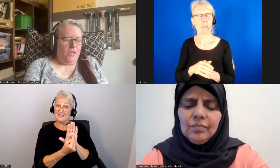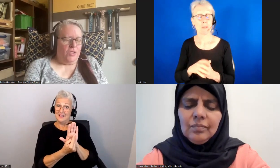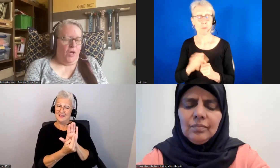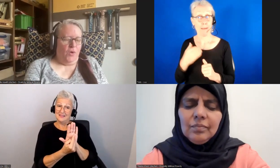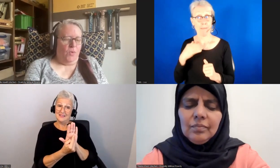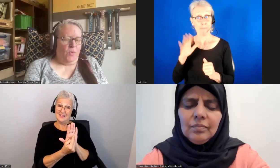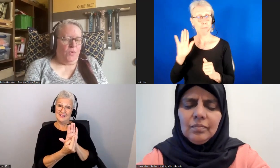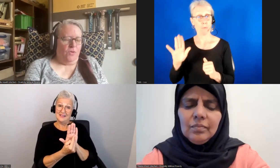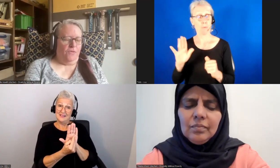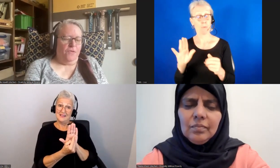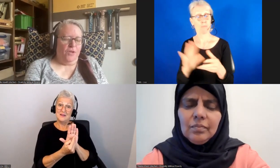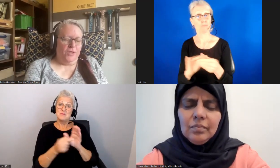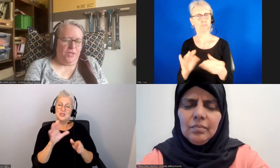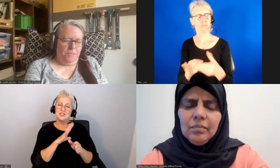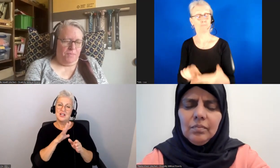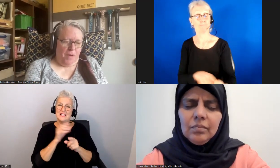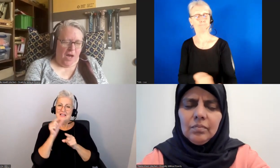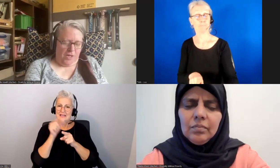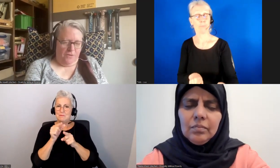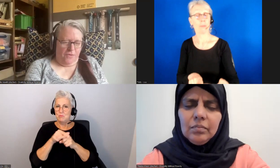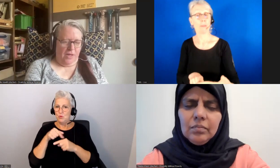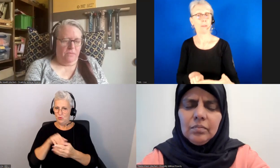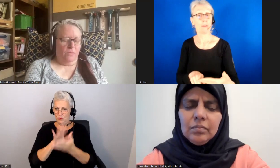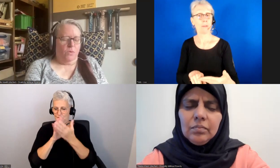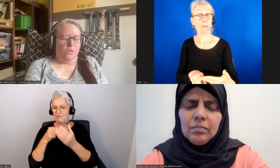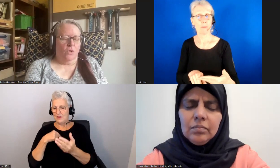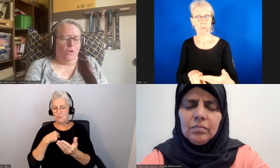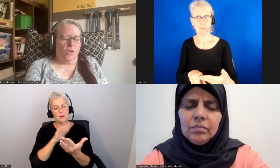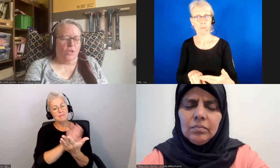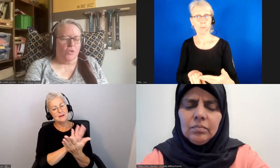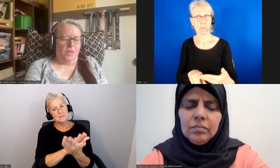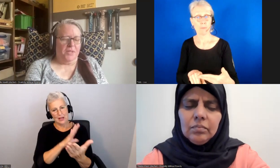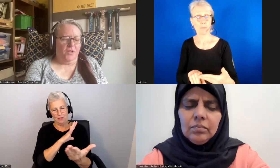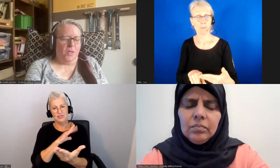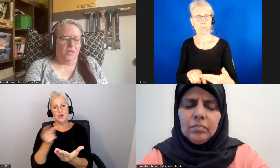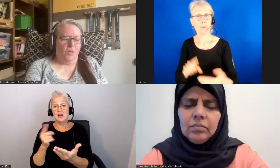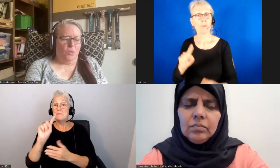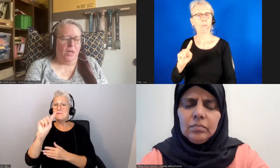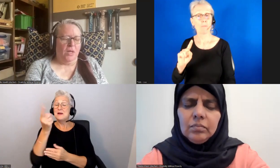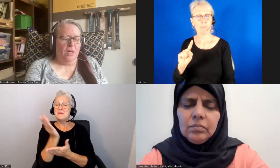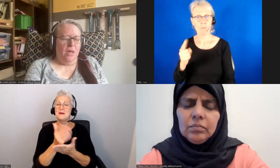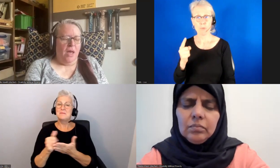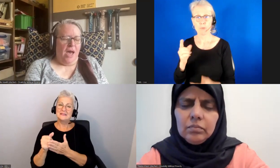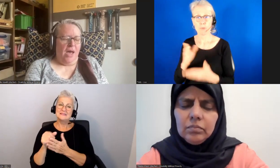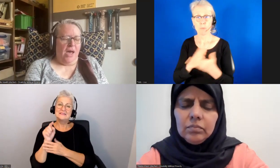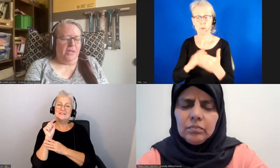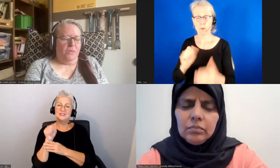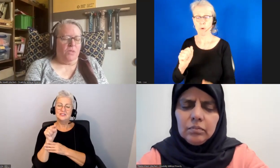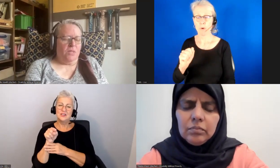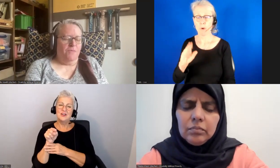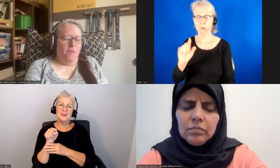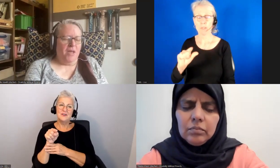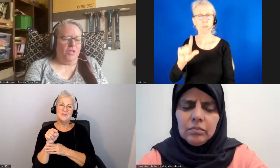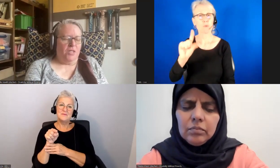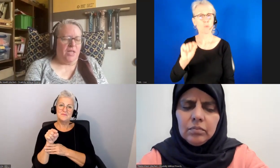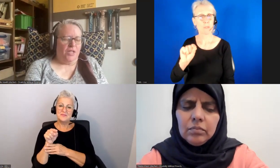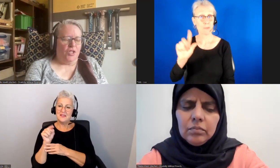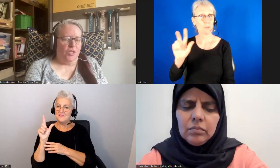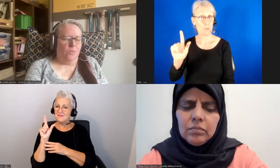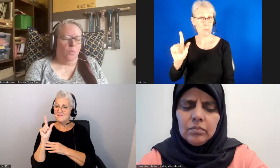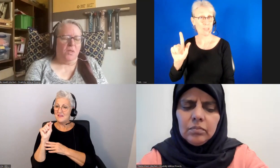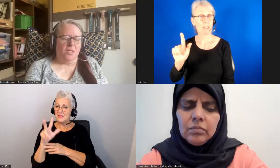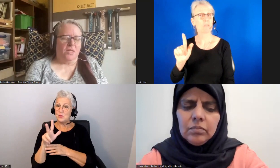me. So the first part of it was August 2023, and it was an